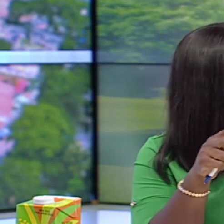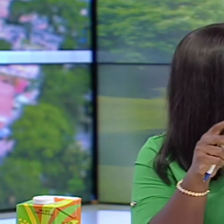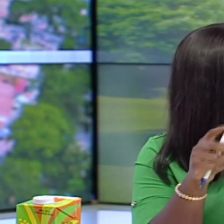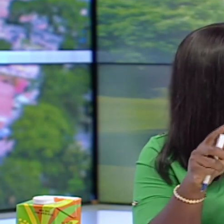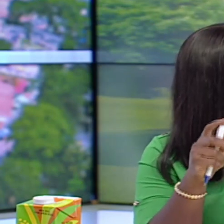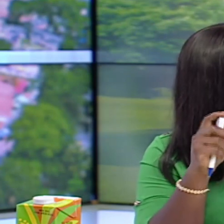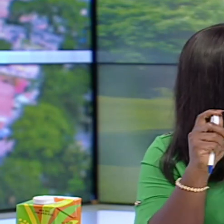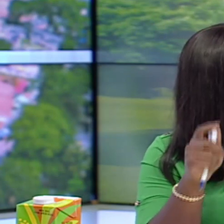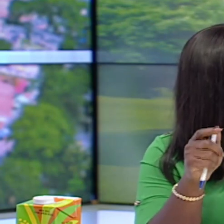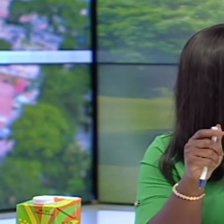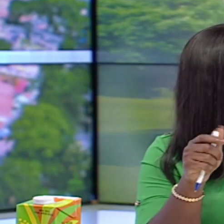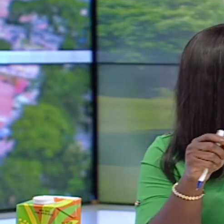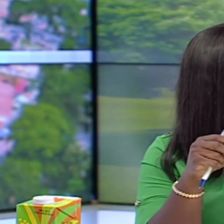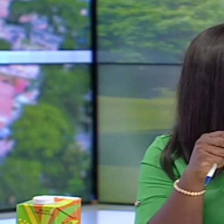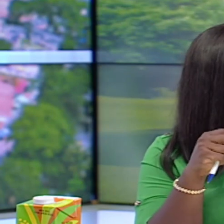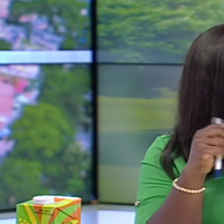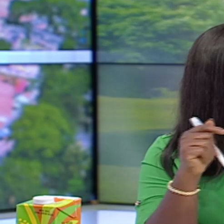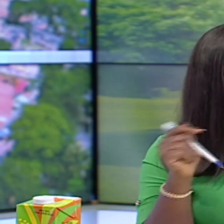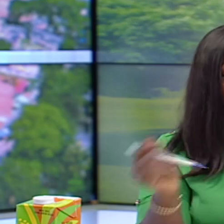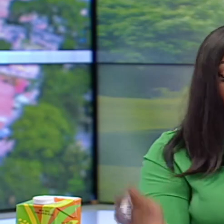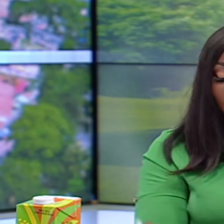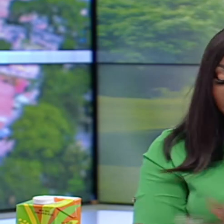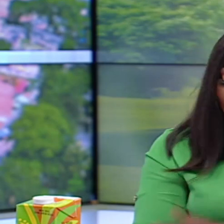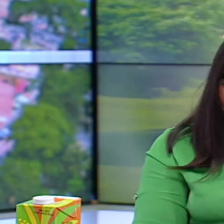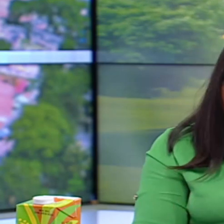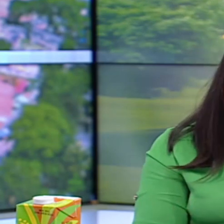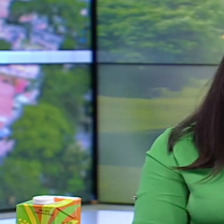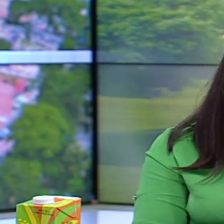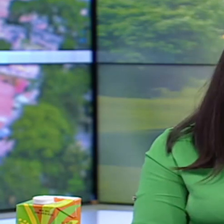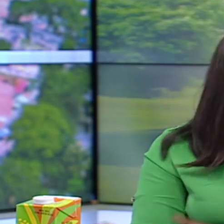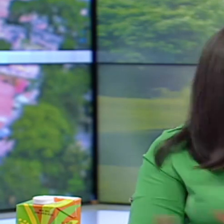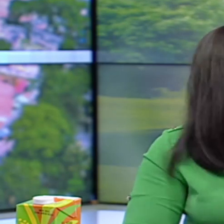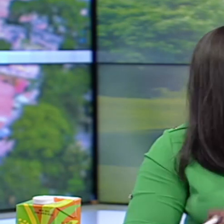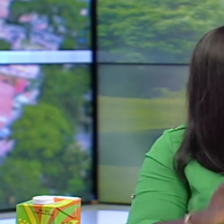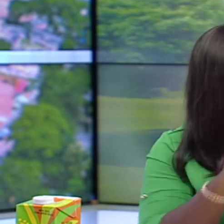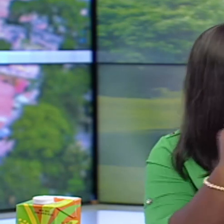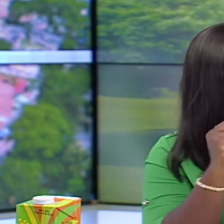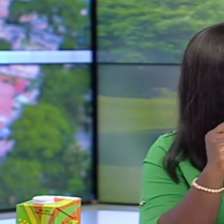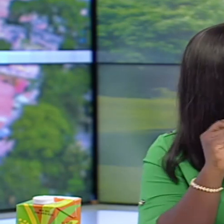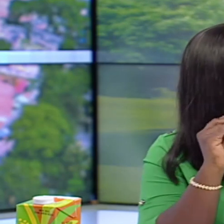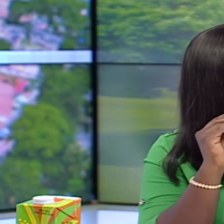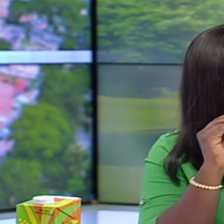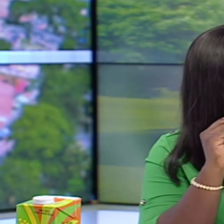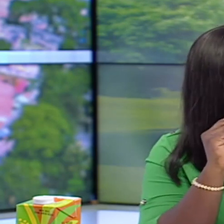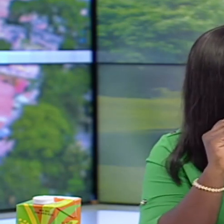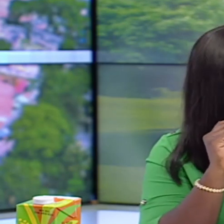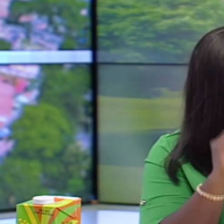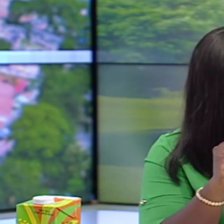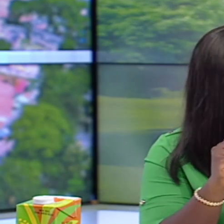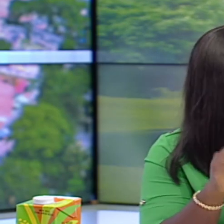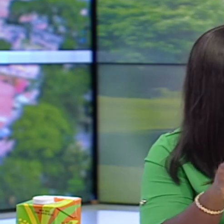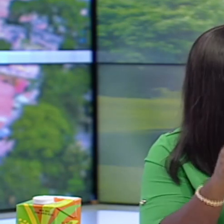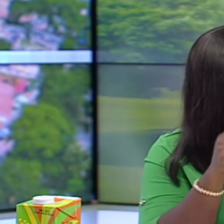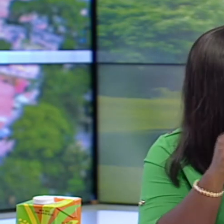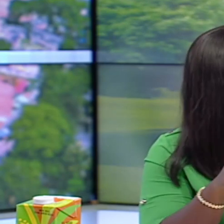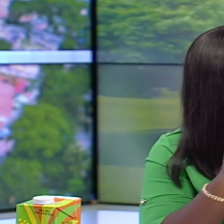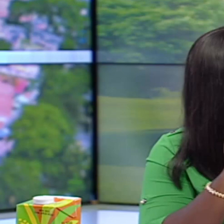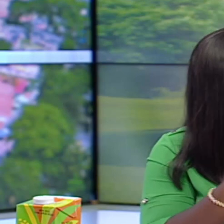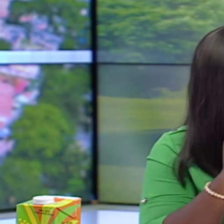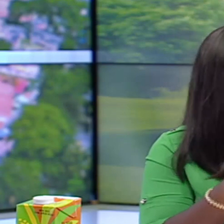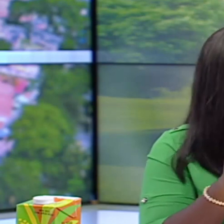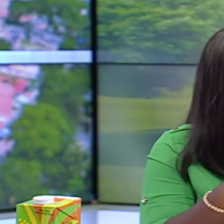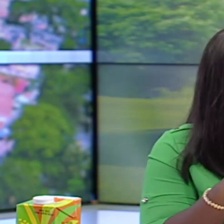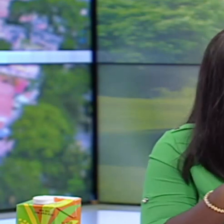Mail reported that in the UK, they recorded some new 390 deaths. And one of them